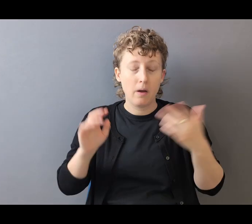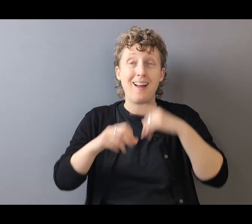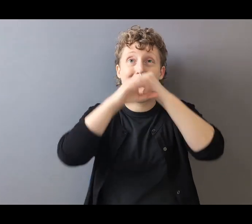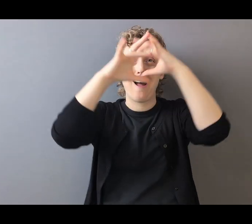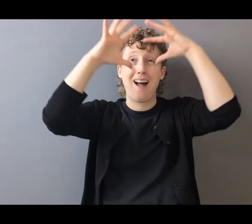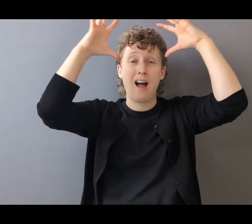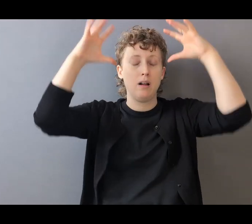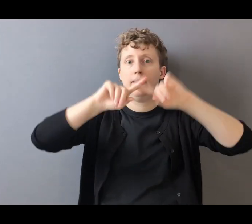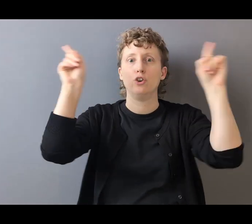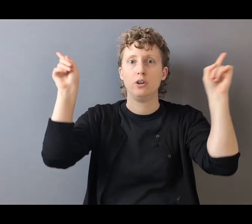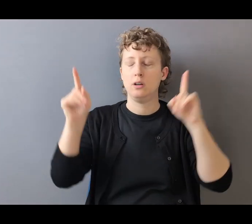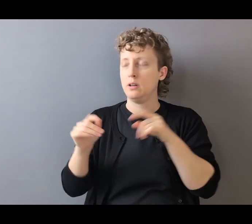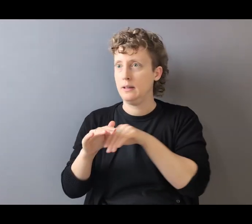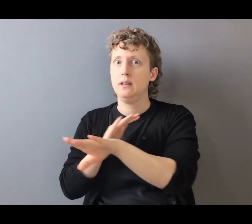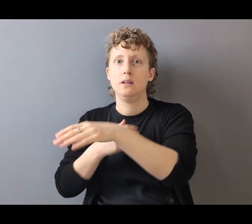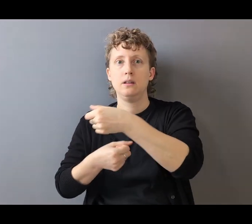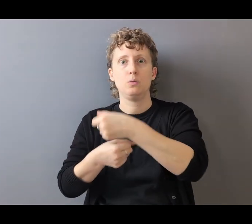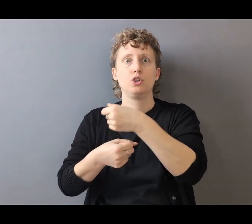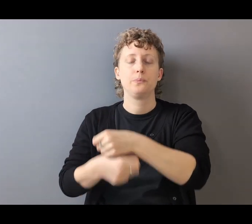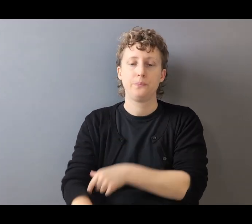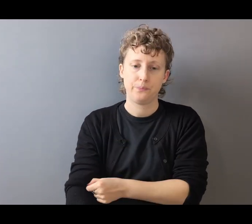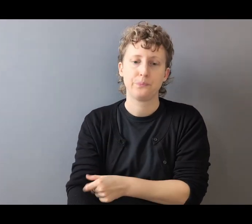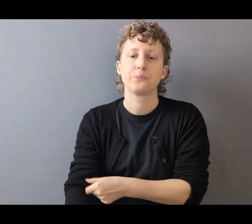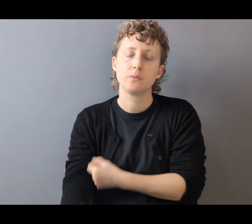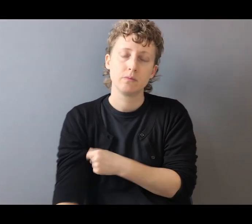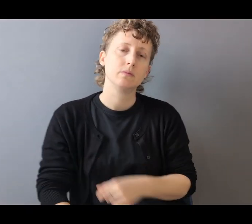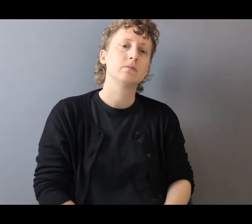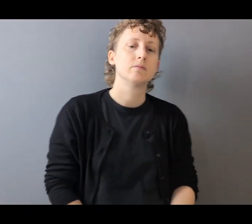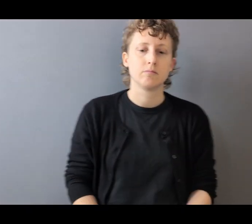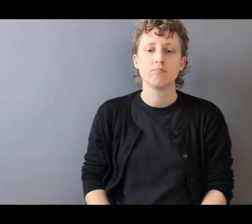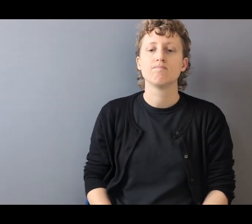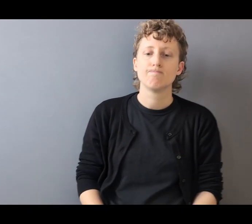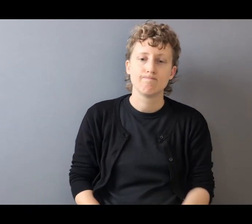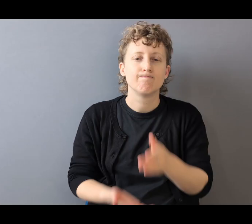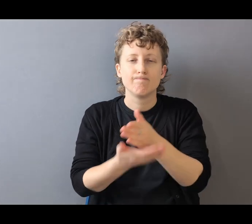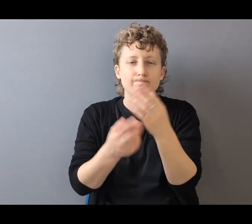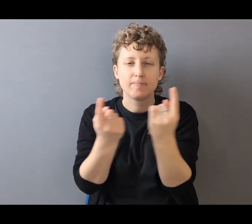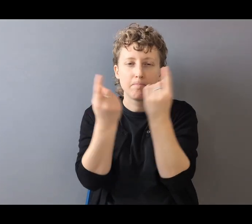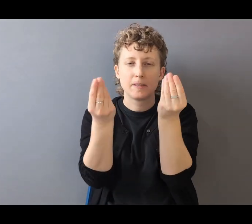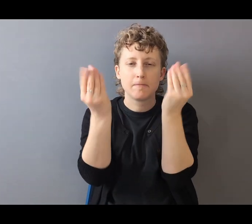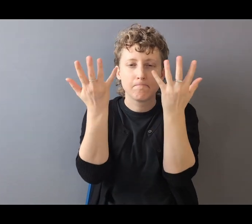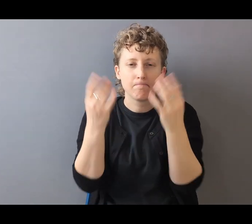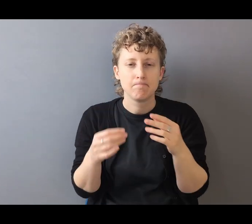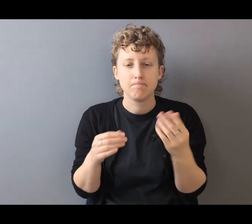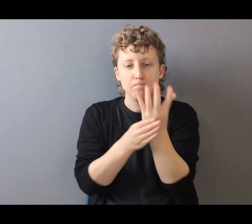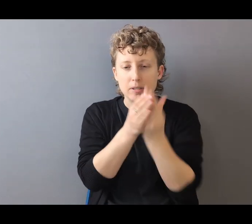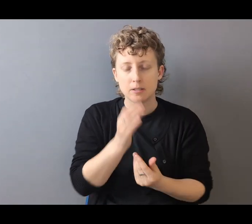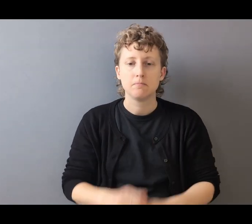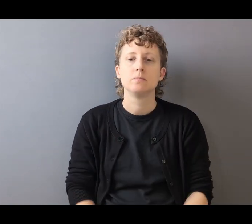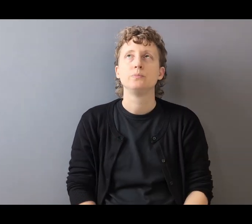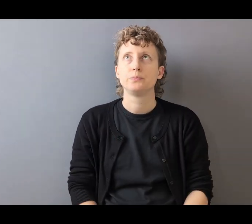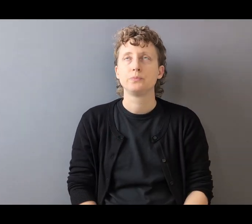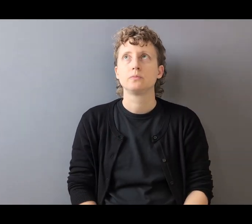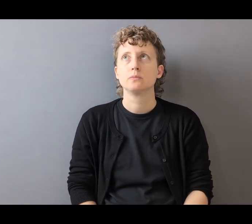work, it was something else. So it's true, this is something that is really missing. And second